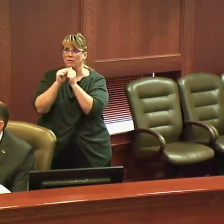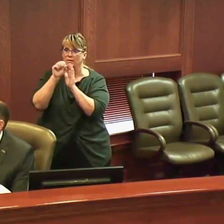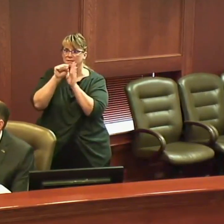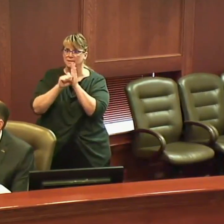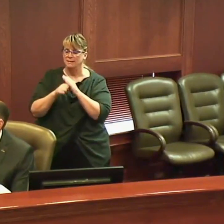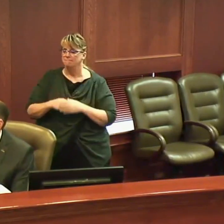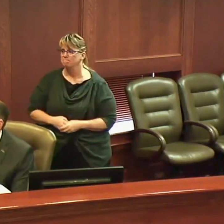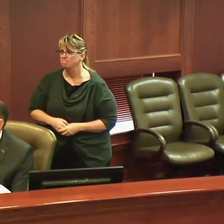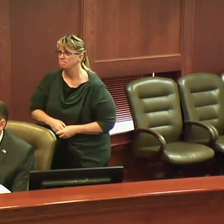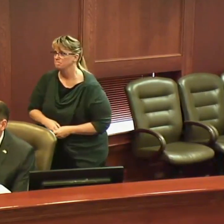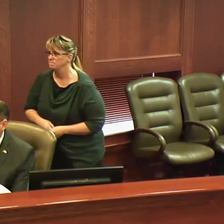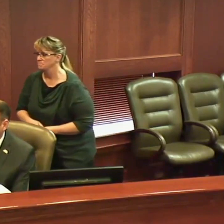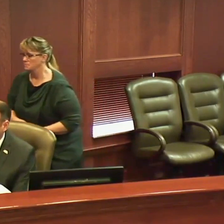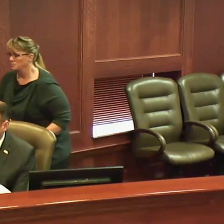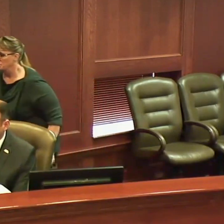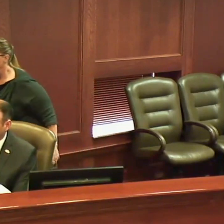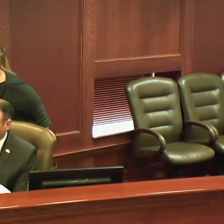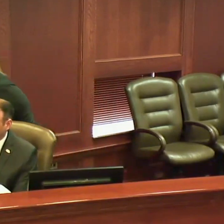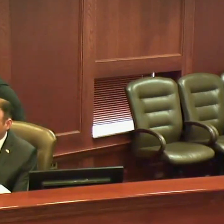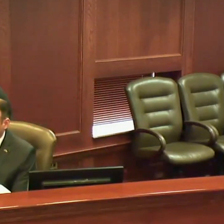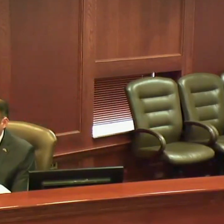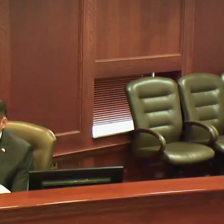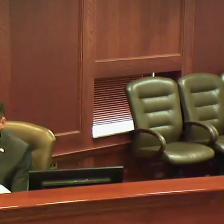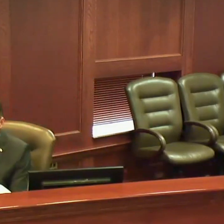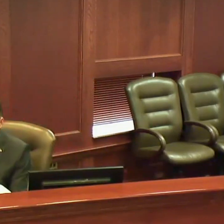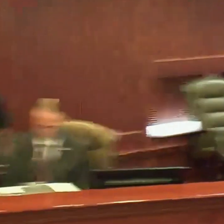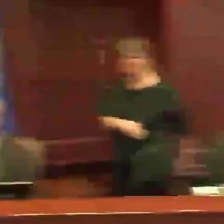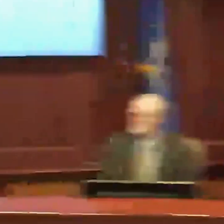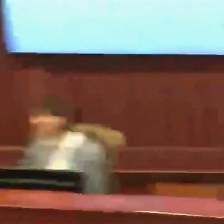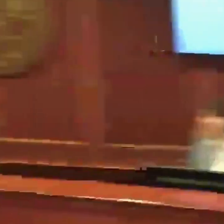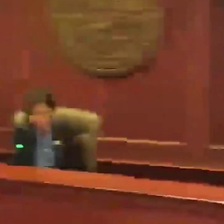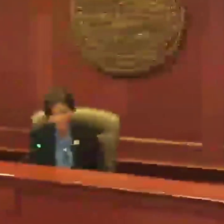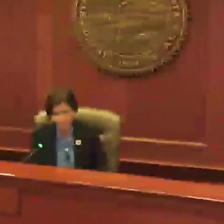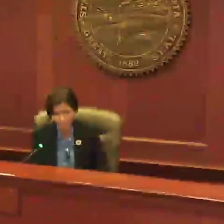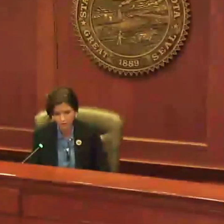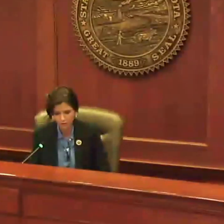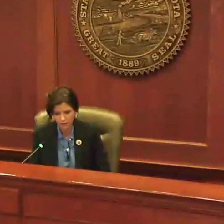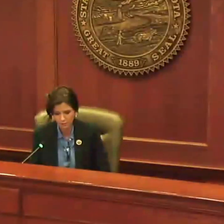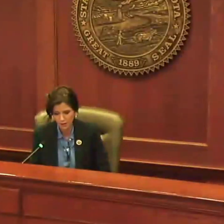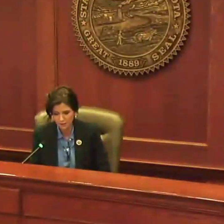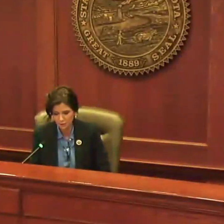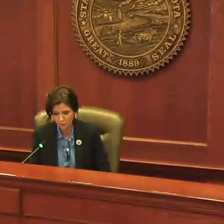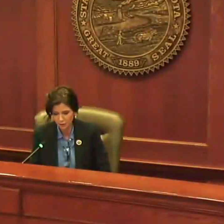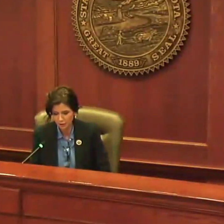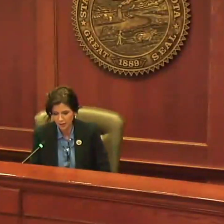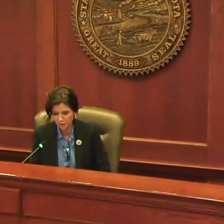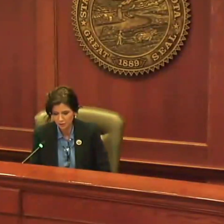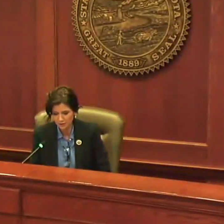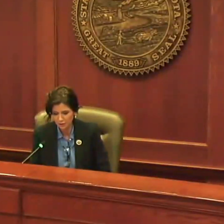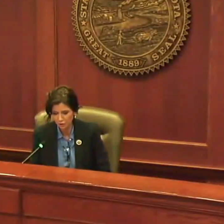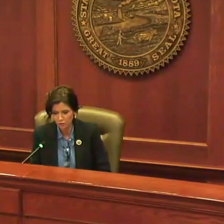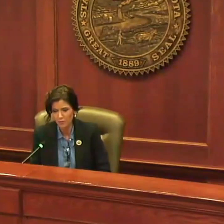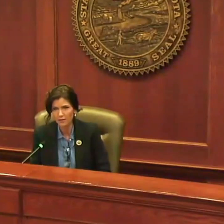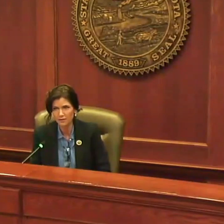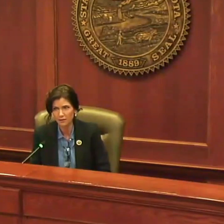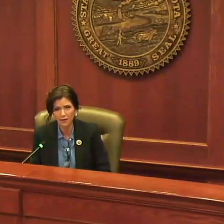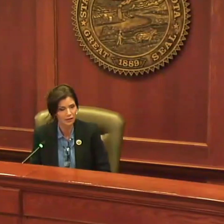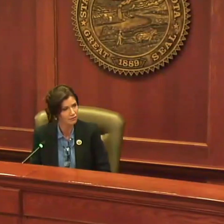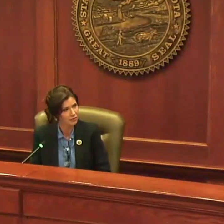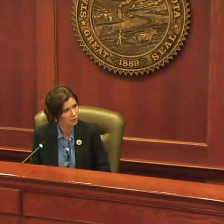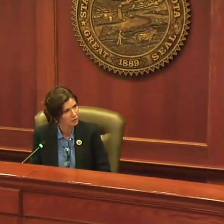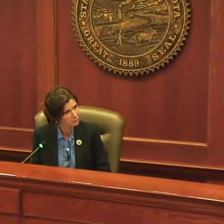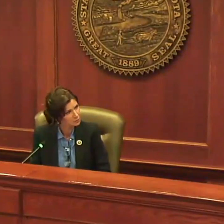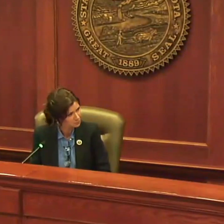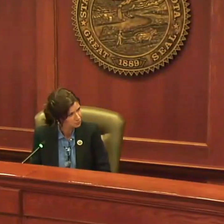state. That's great. Thank you, Dr. Archer. Let's go to Dr. David Basel, Pediatrics and Internal Medicine